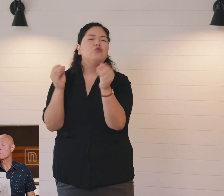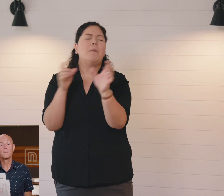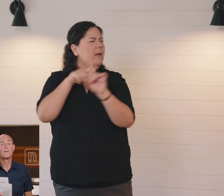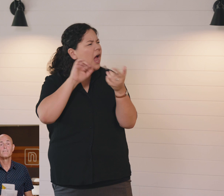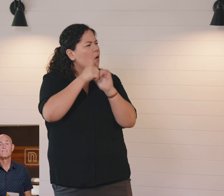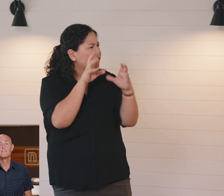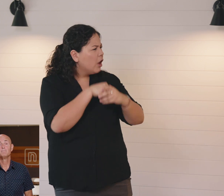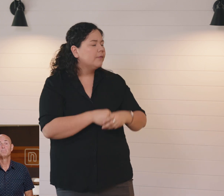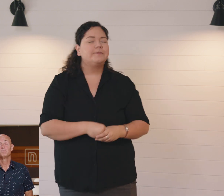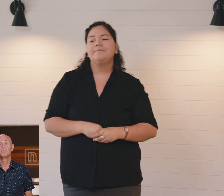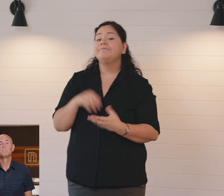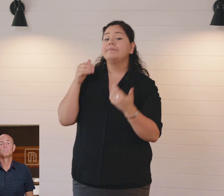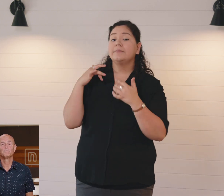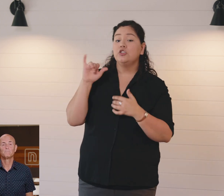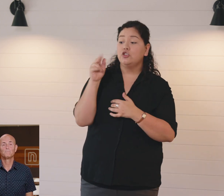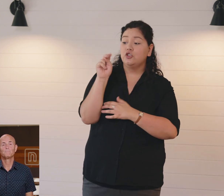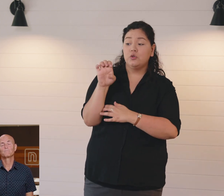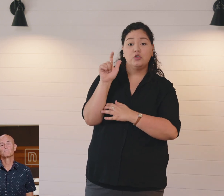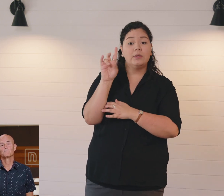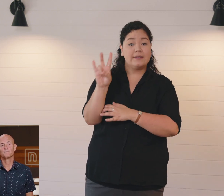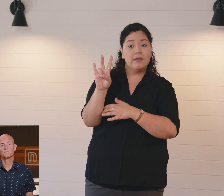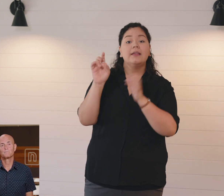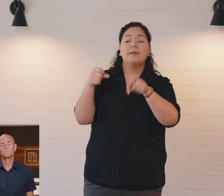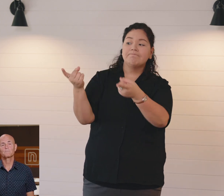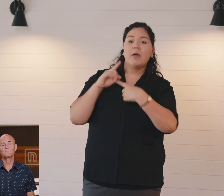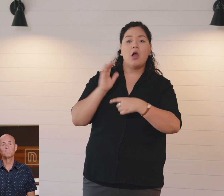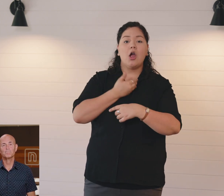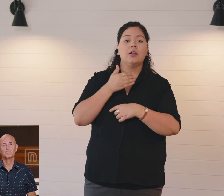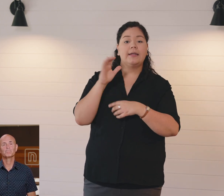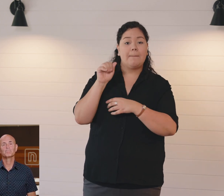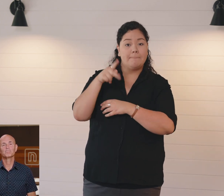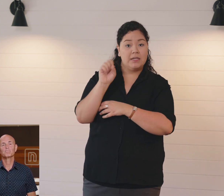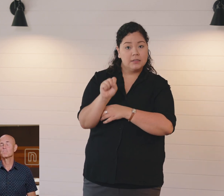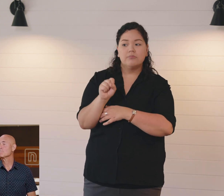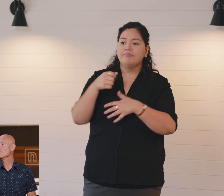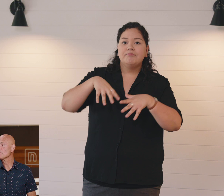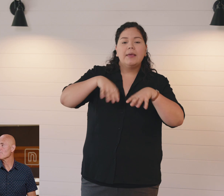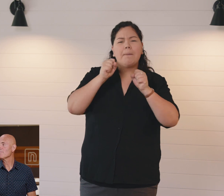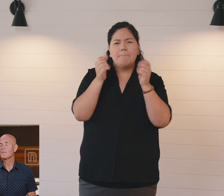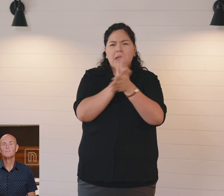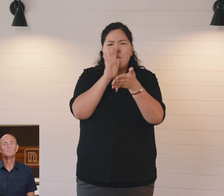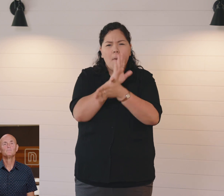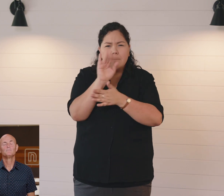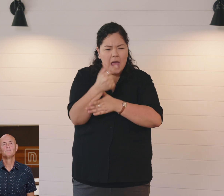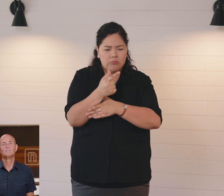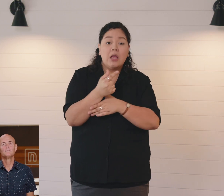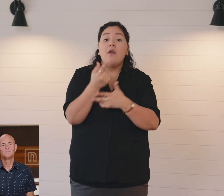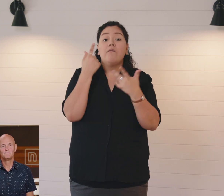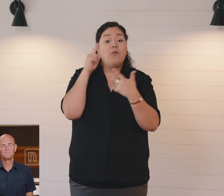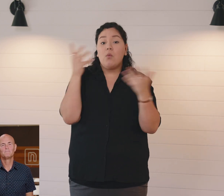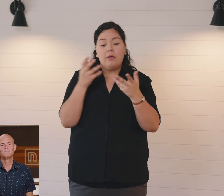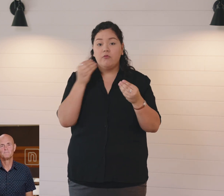with that? Yeah, so on June 27th, you can come to the Downs Road campus and pick up some paper bags that we want to have filled up and give to the food